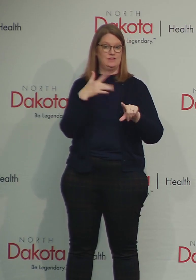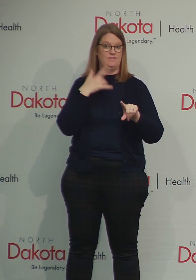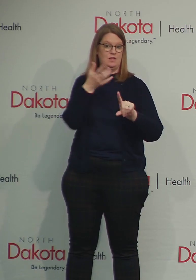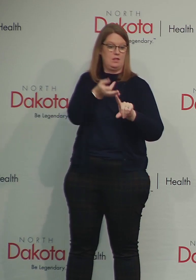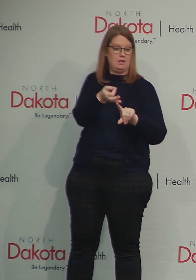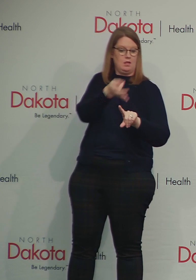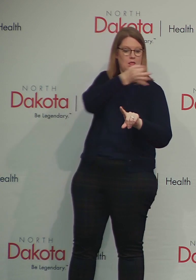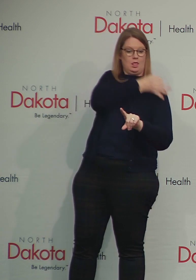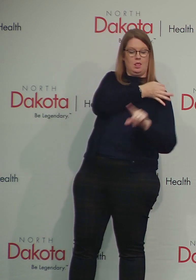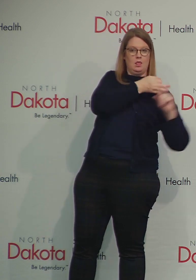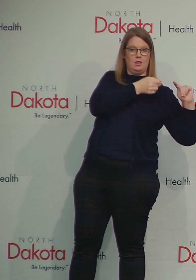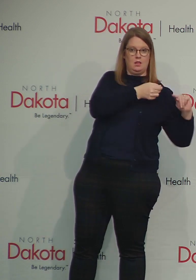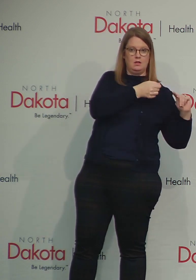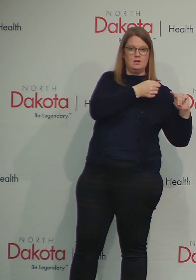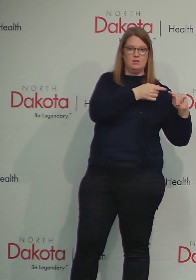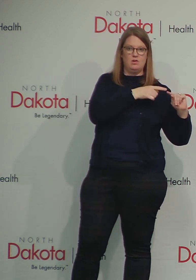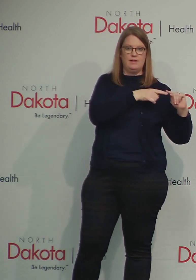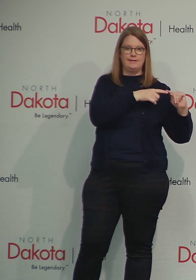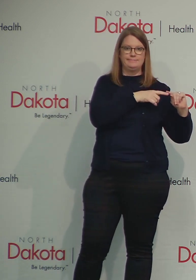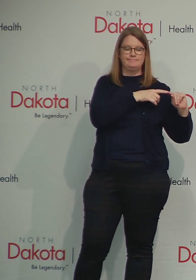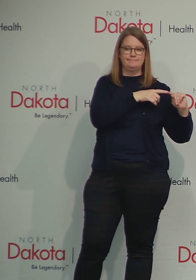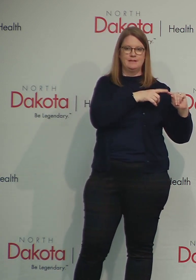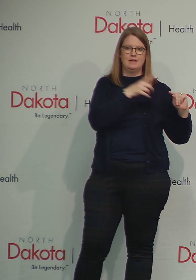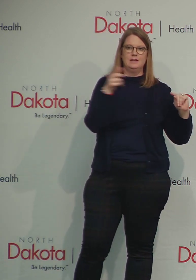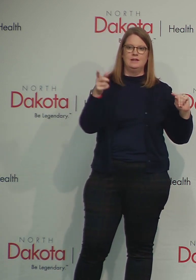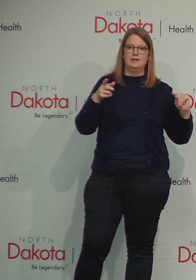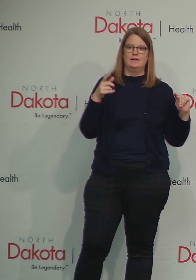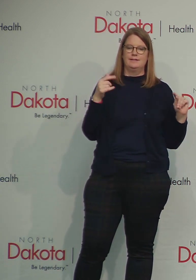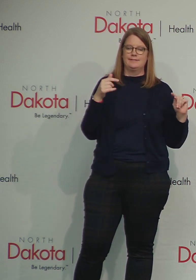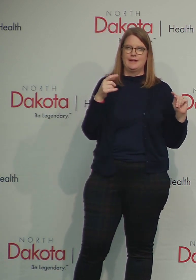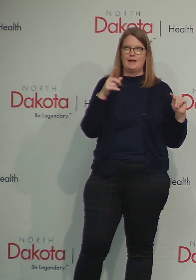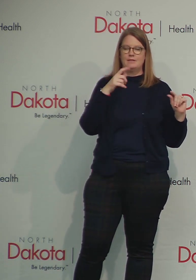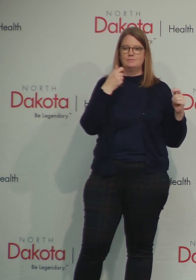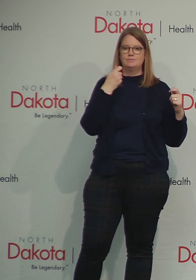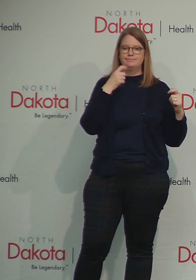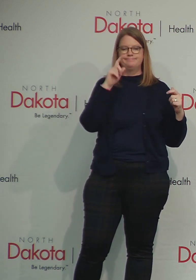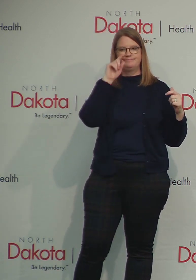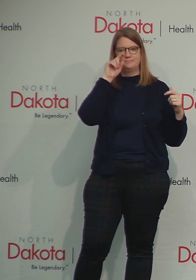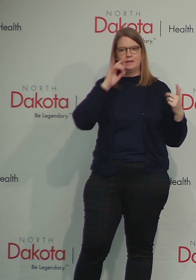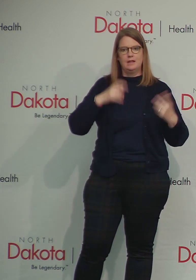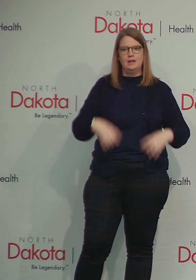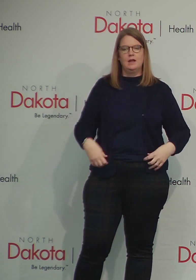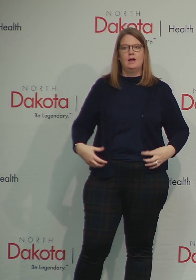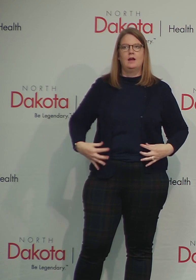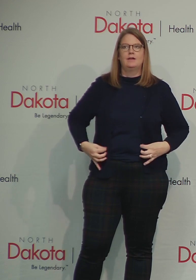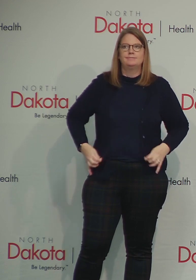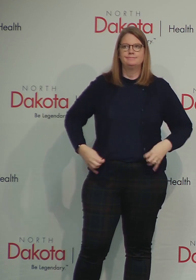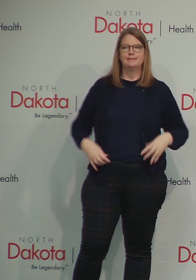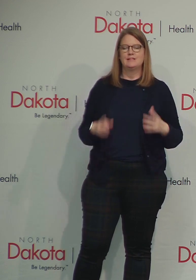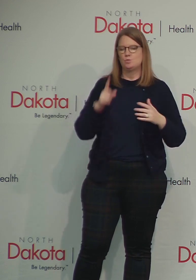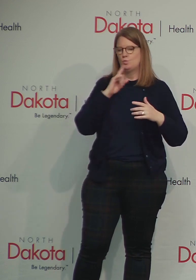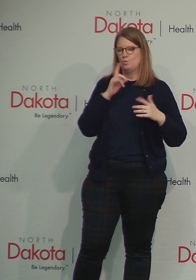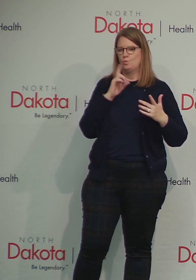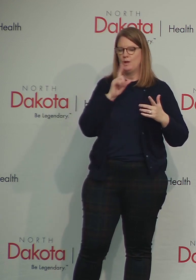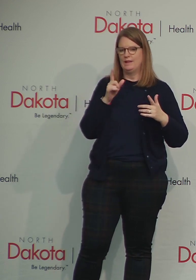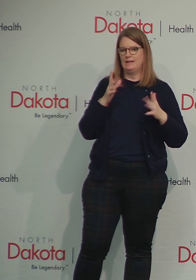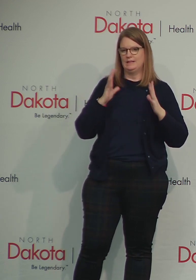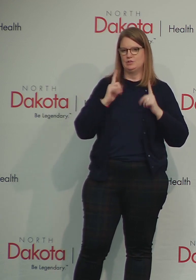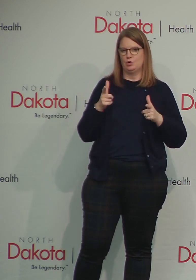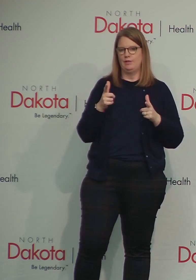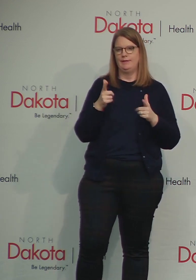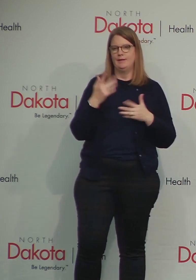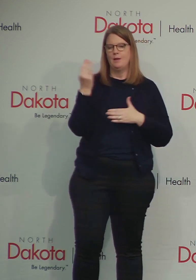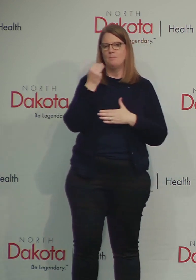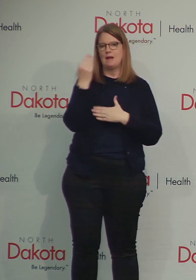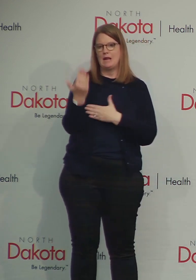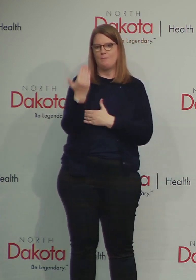It's probably a little bit, I'm trying to stay away from being a pundit on other people. It's probably too early to be trying to Monday morning